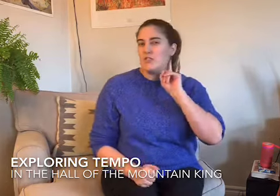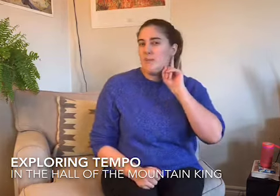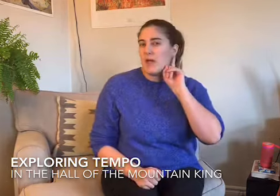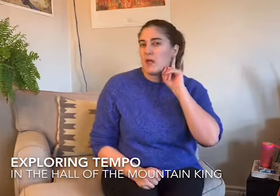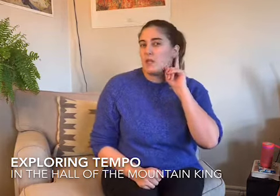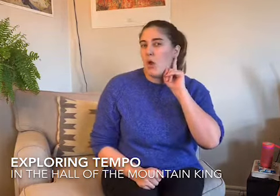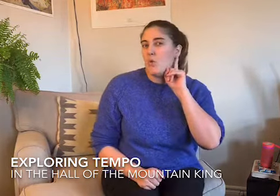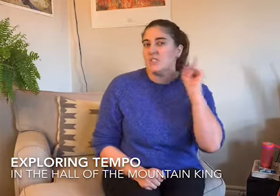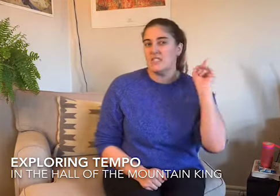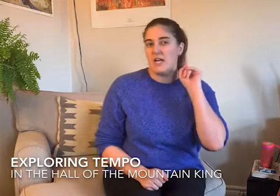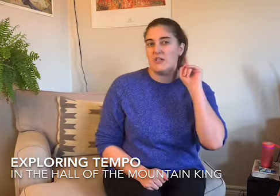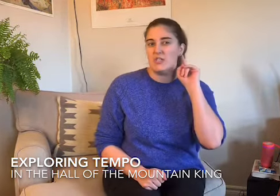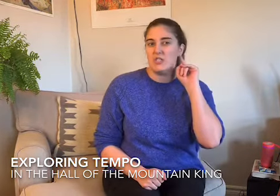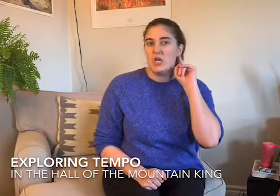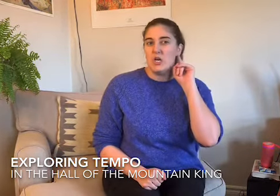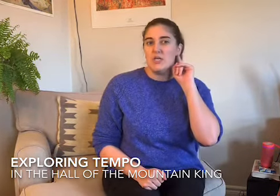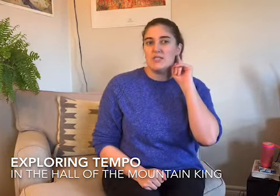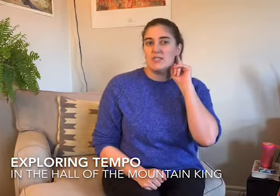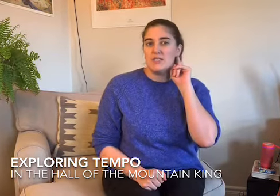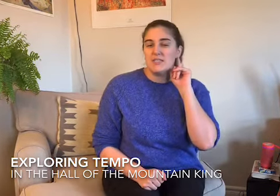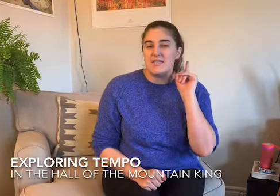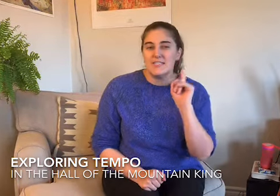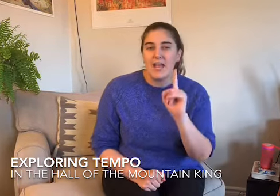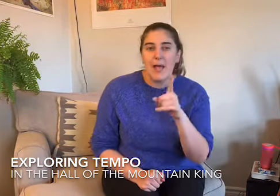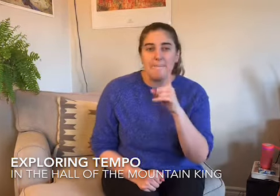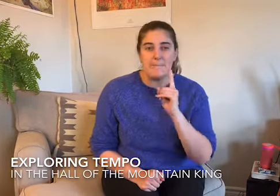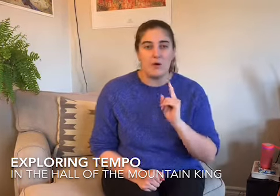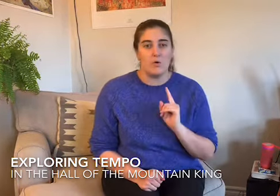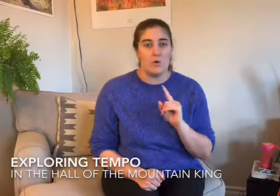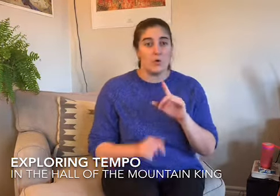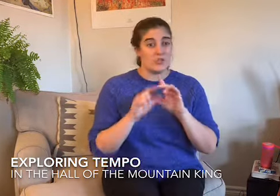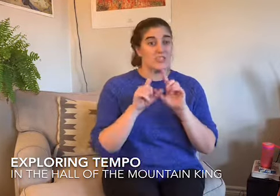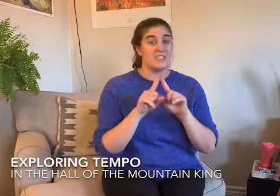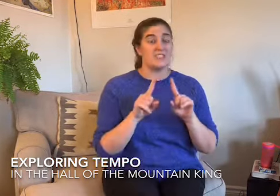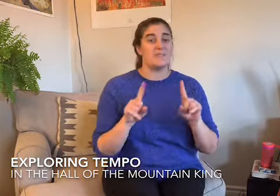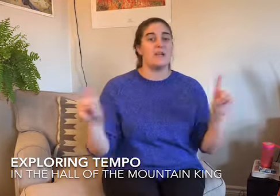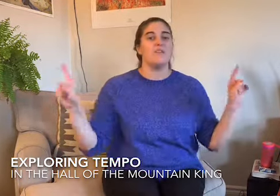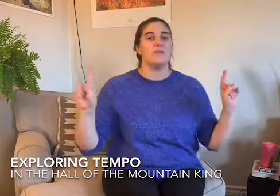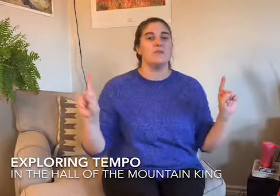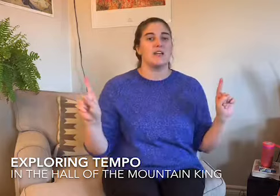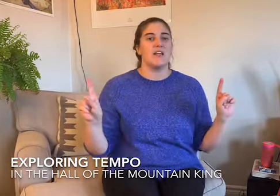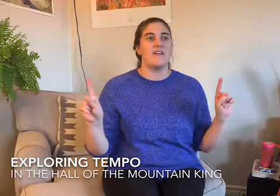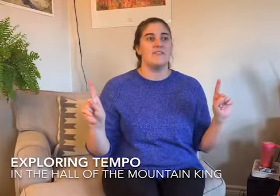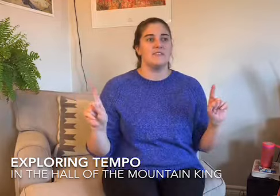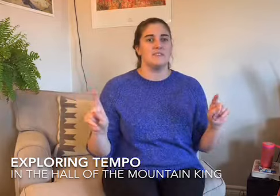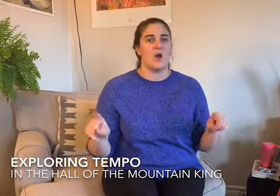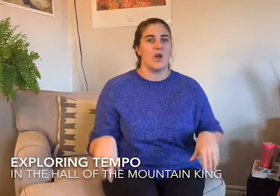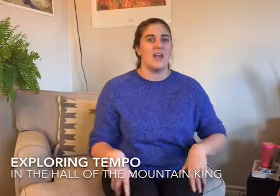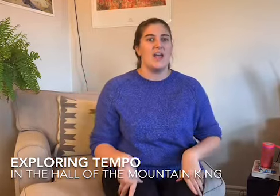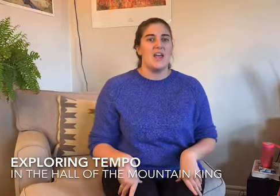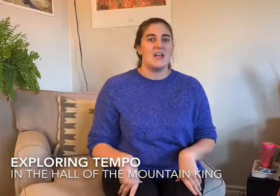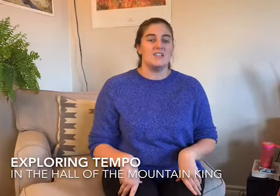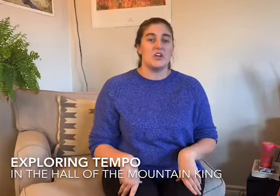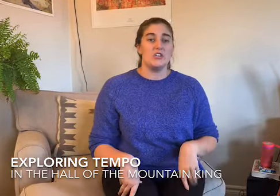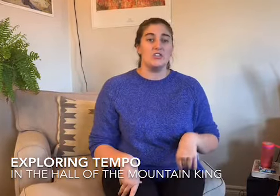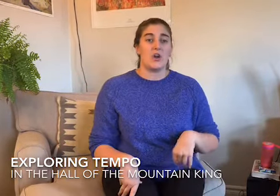pay close attention to the tempo, which is the speed of music of this song. It's gonna start